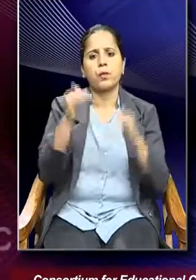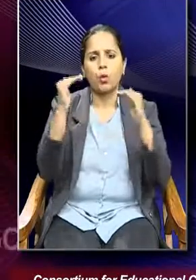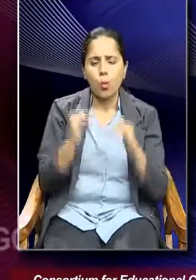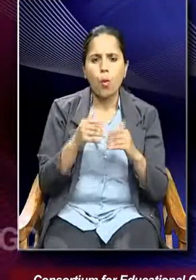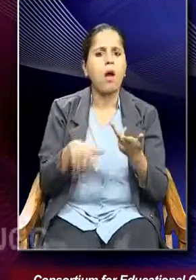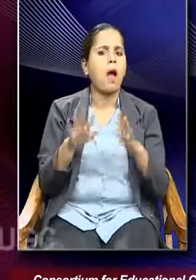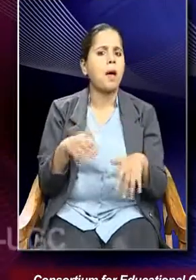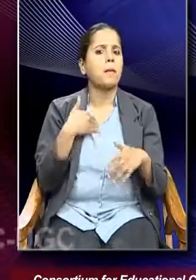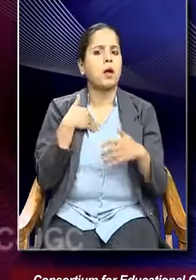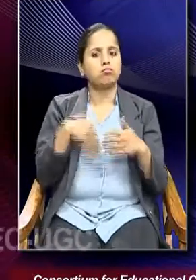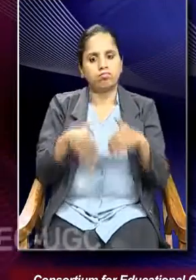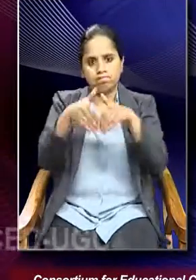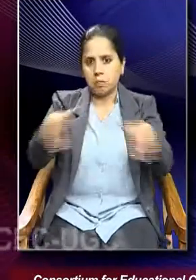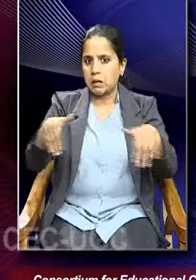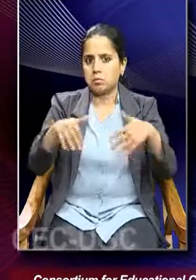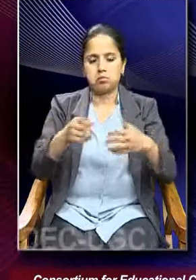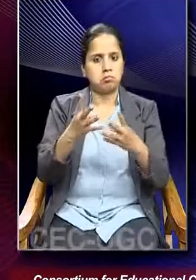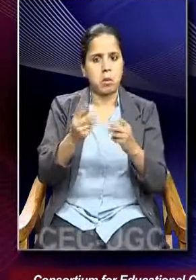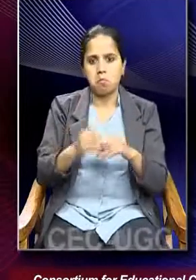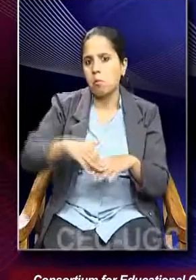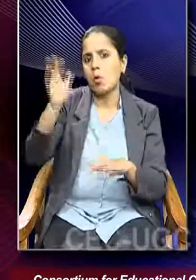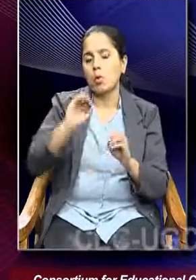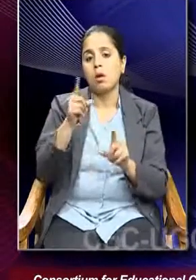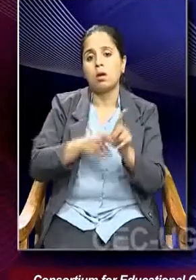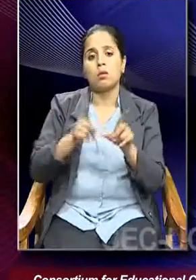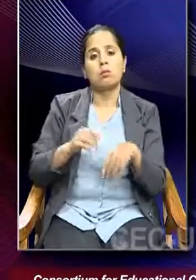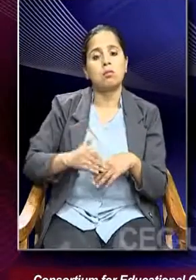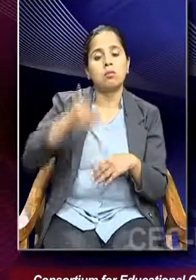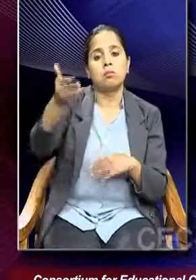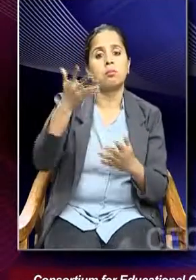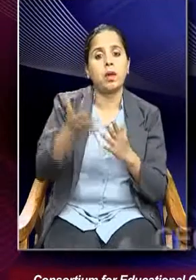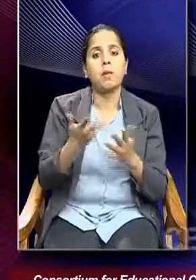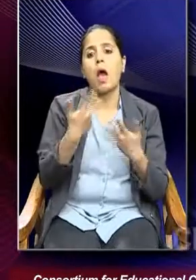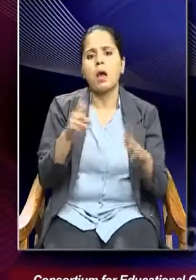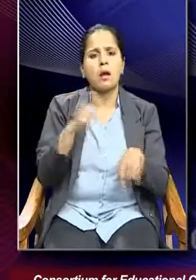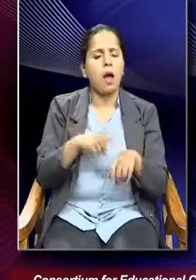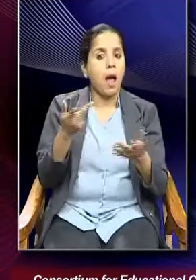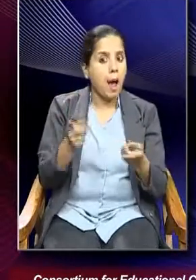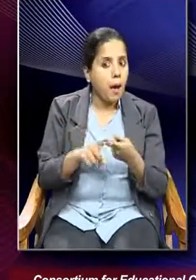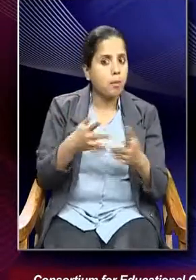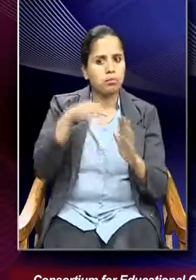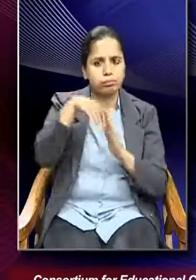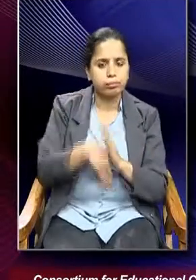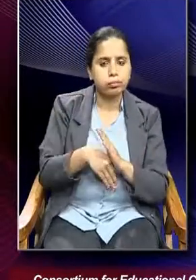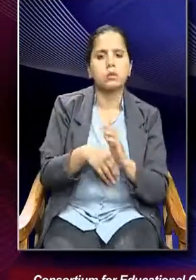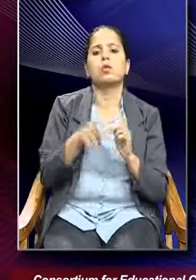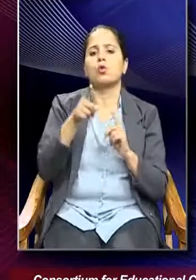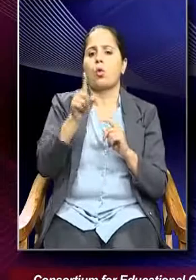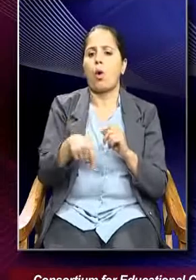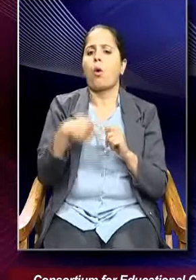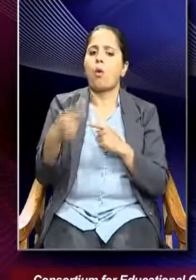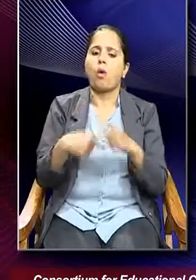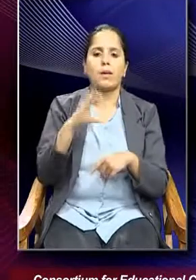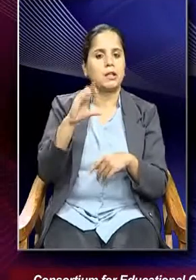that will exist during the later years of the phase down. So you will always earn credit on